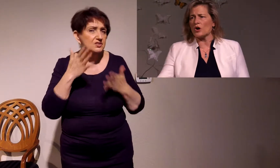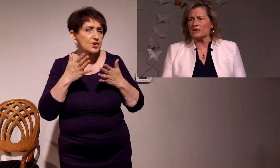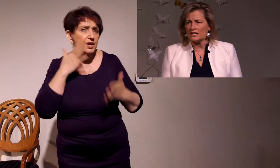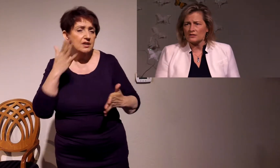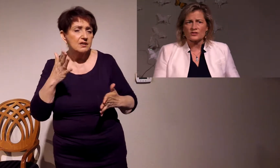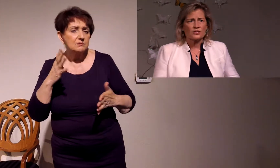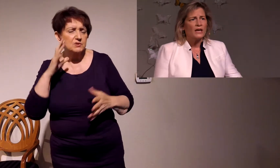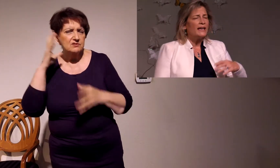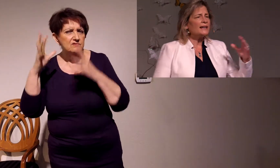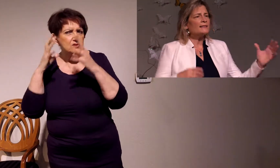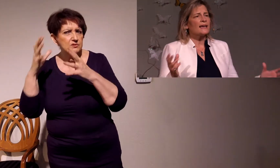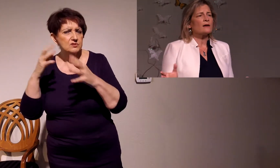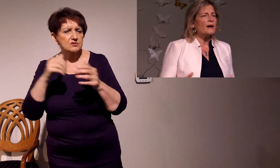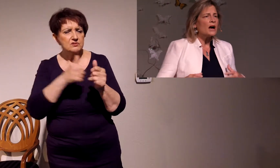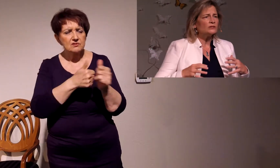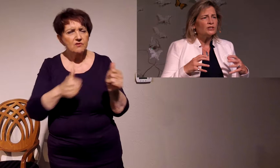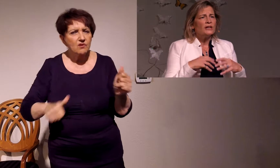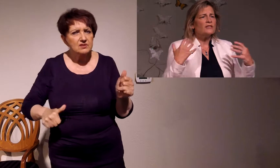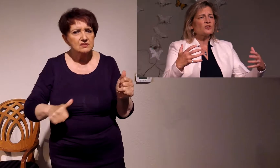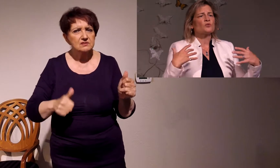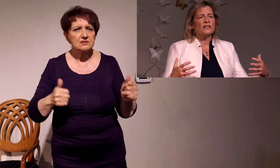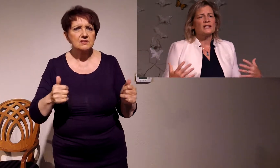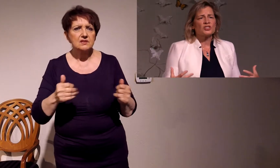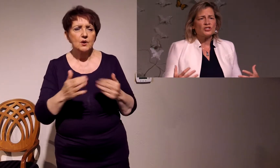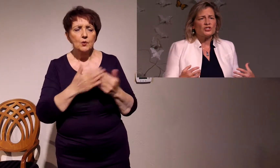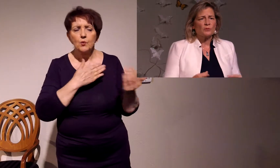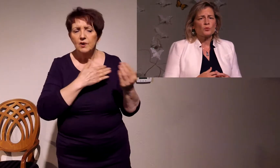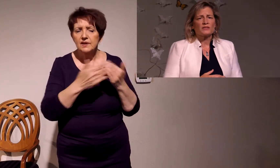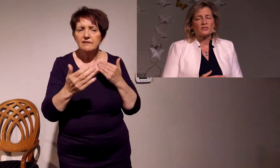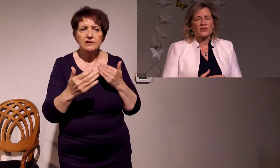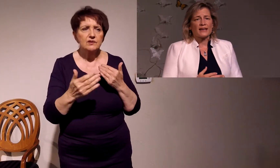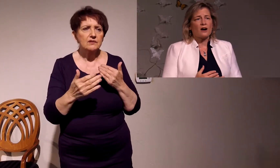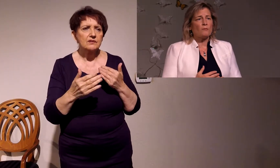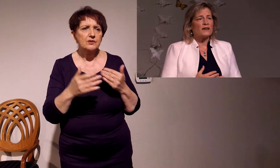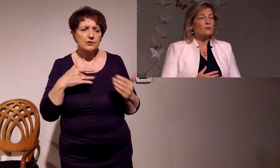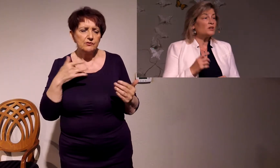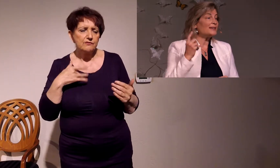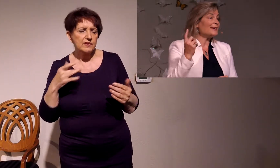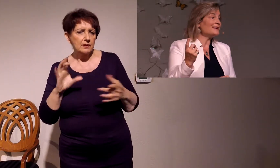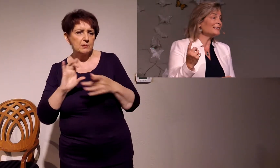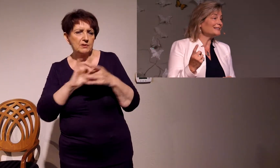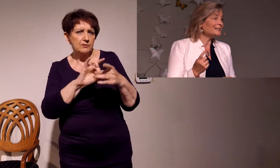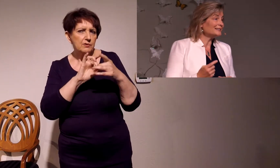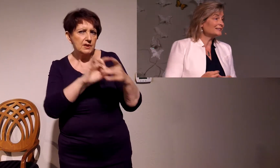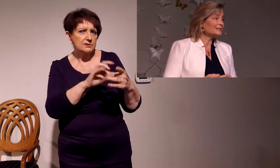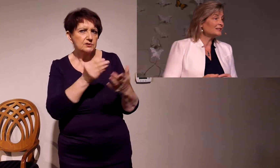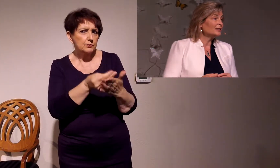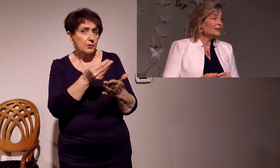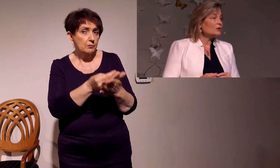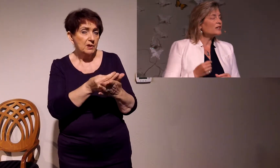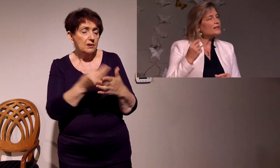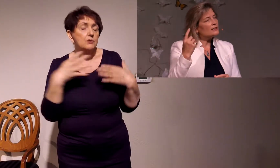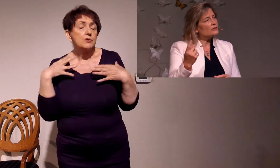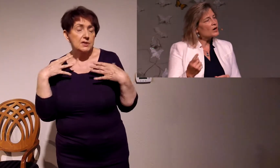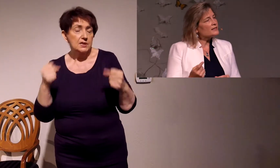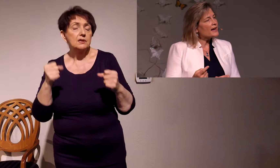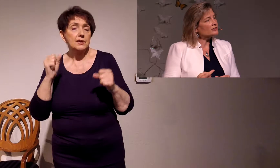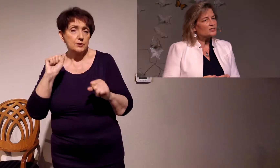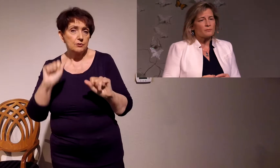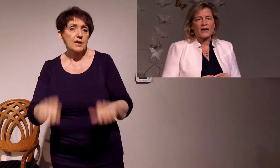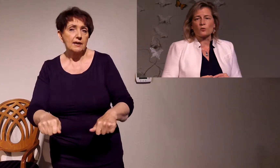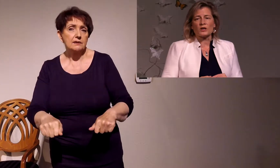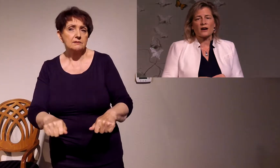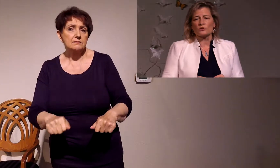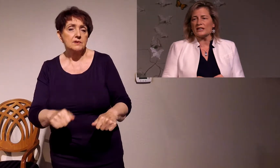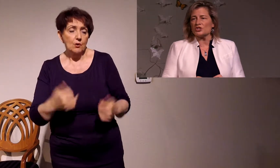confusion, avoidance, anything about this relationship with this thing called money, we can heal it. And we can heal it right now.